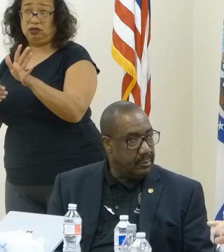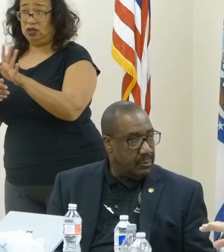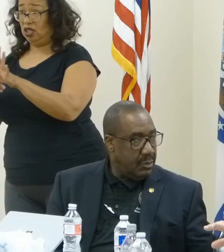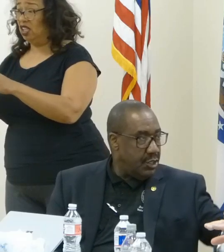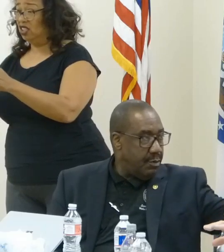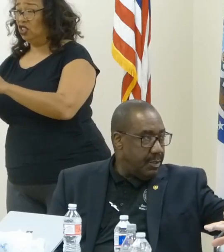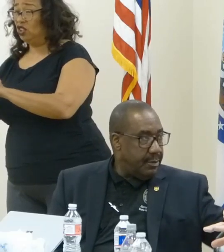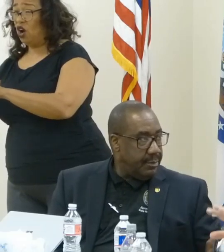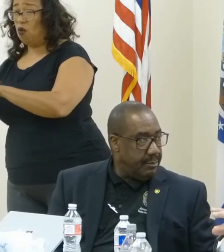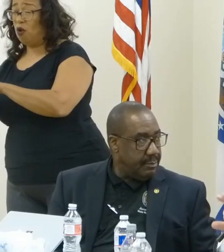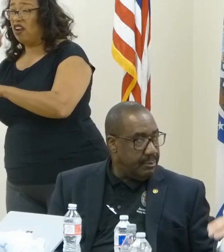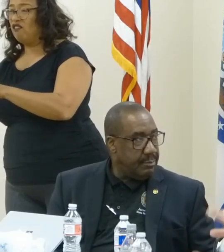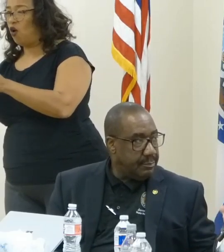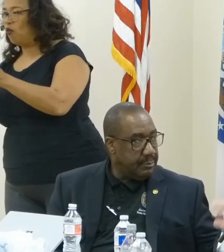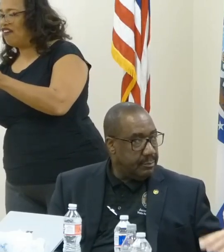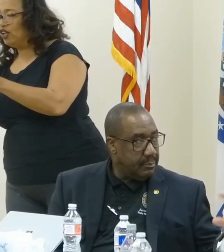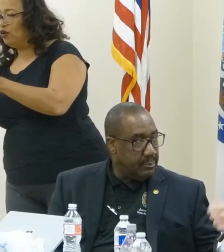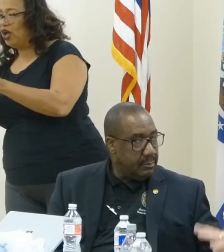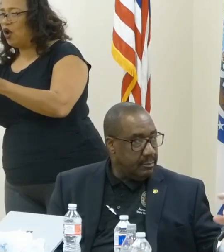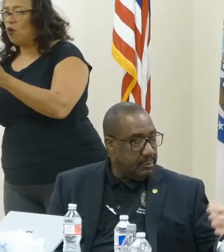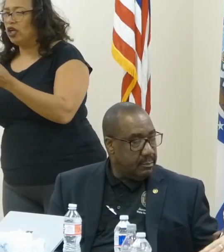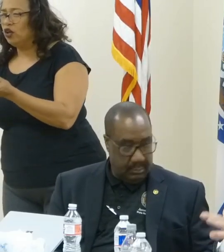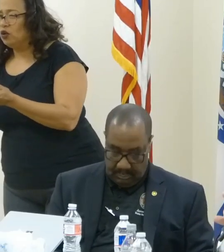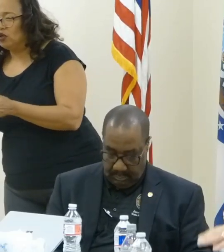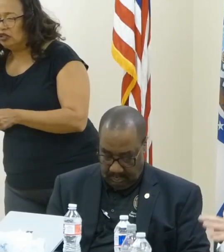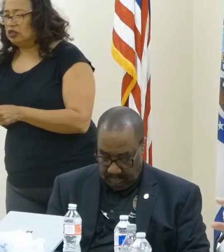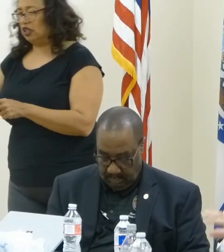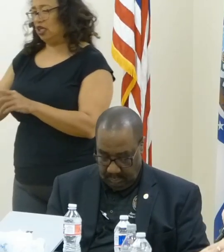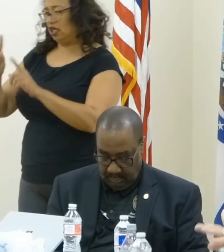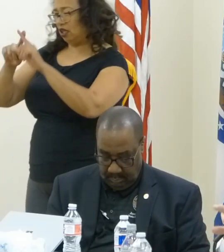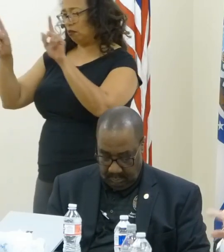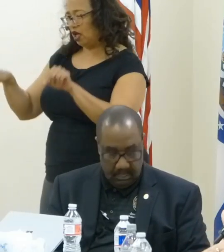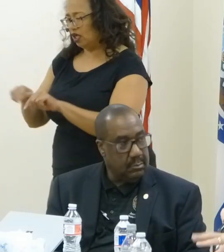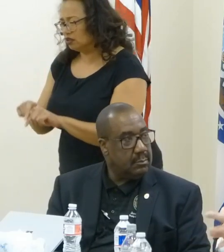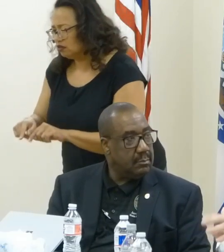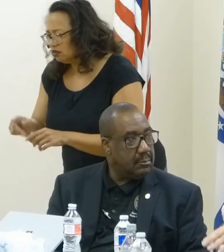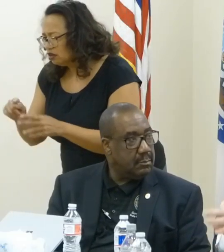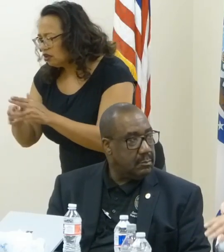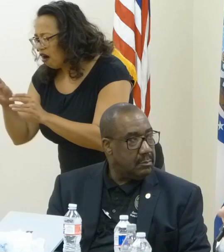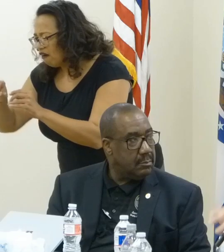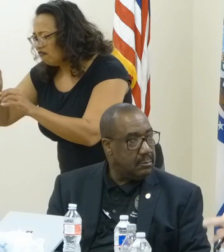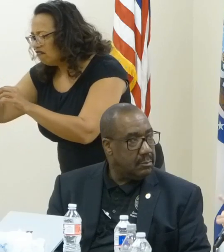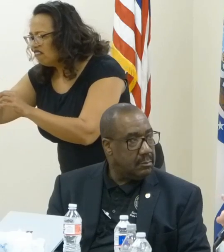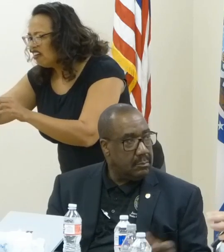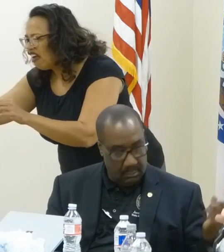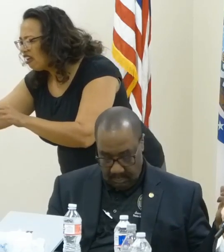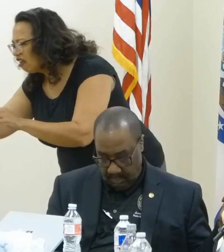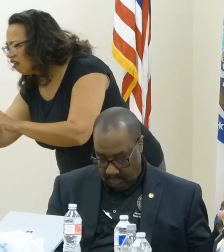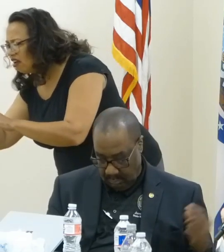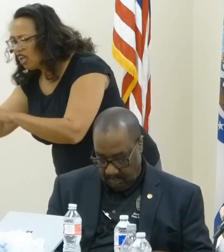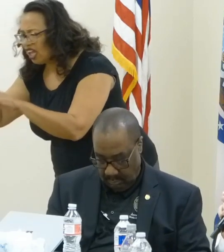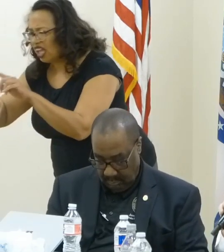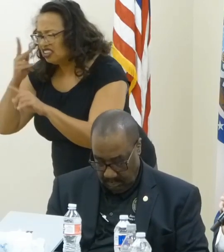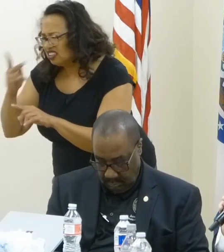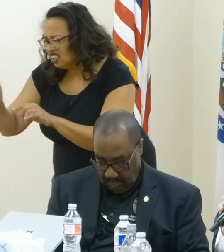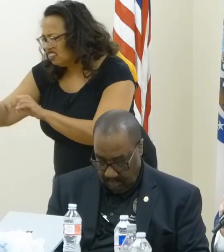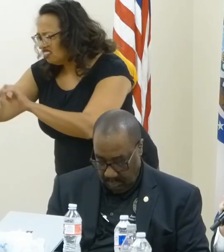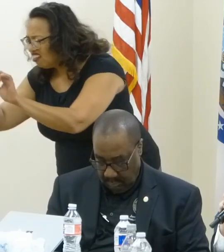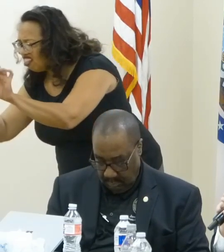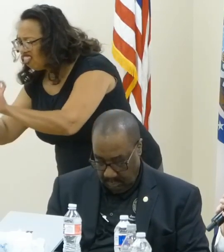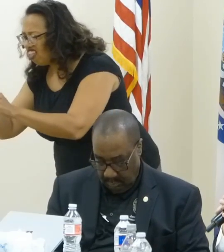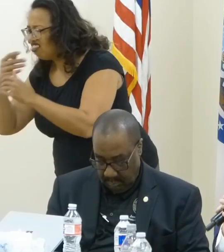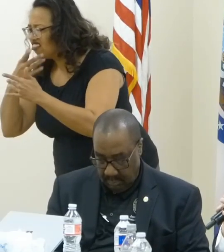you start looking at plates and you see all the ones that are flaking and falling apart and you can't see the letters anymore, and you see expired tags and all kinds of other stuff.